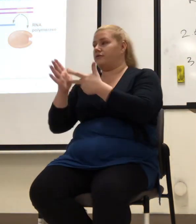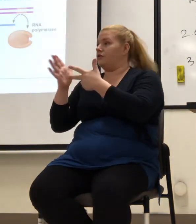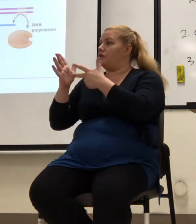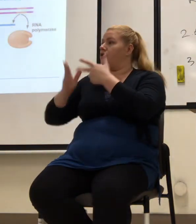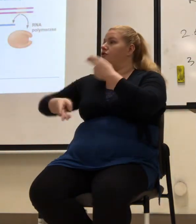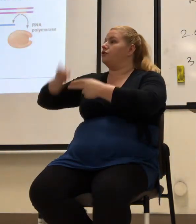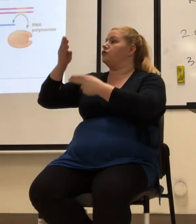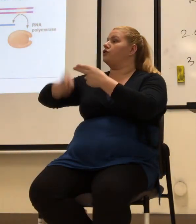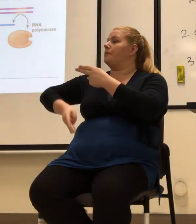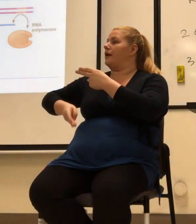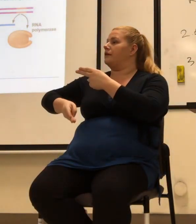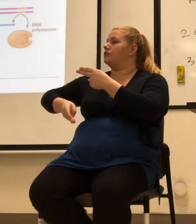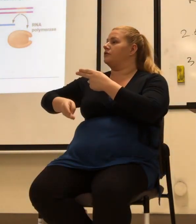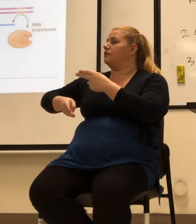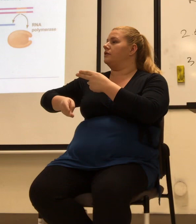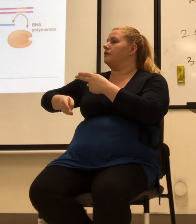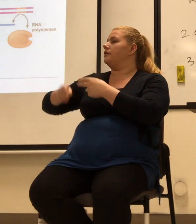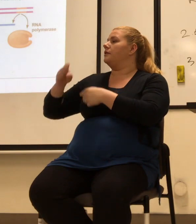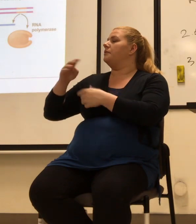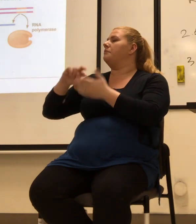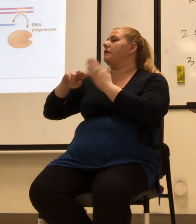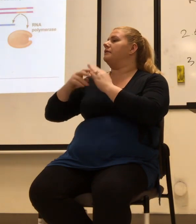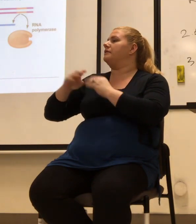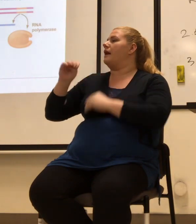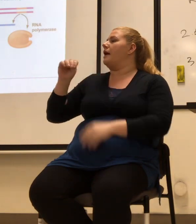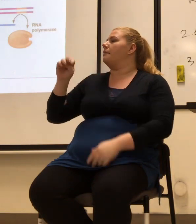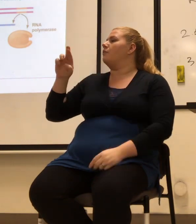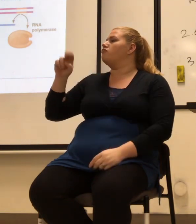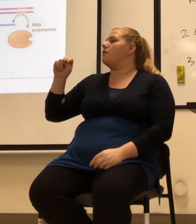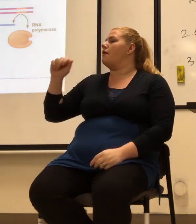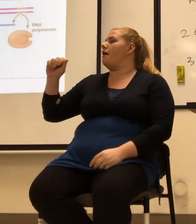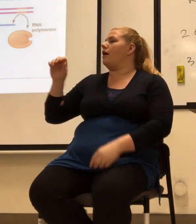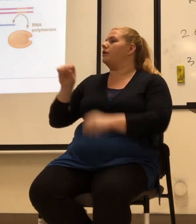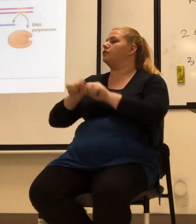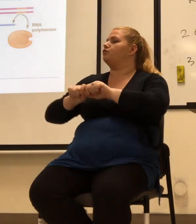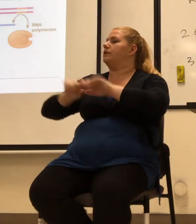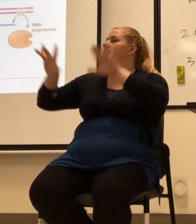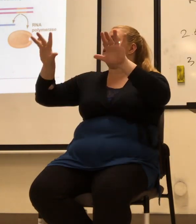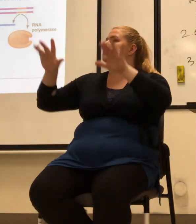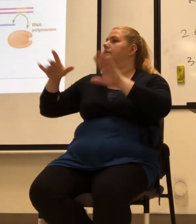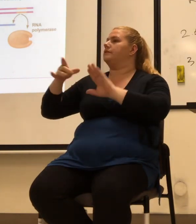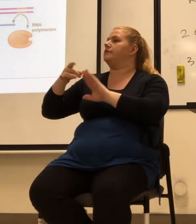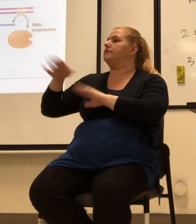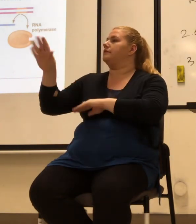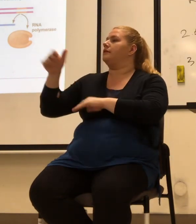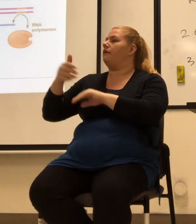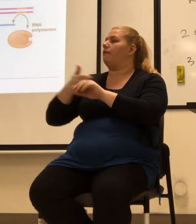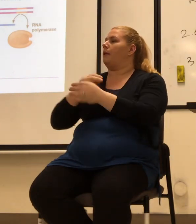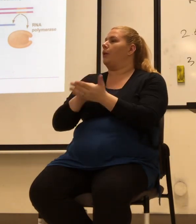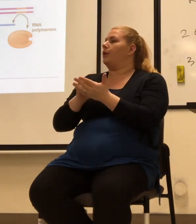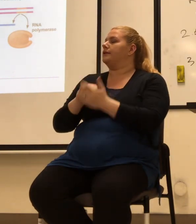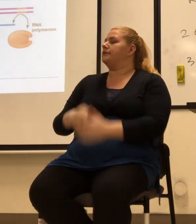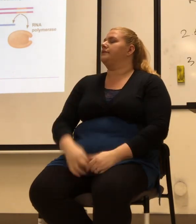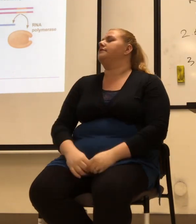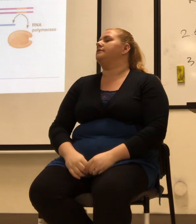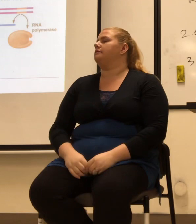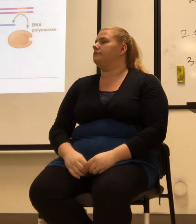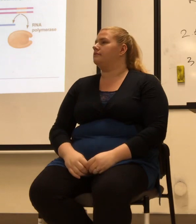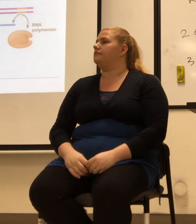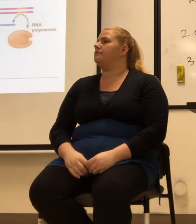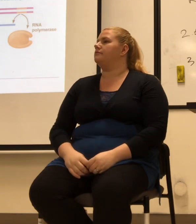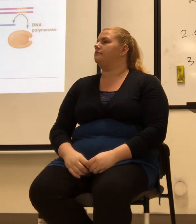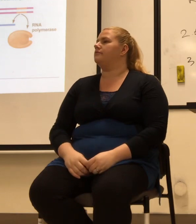You have to clean it up. I mean, there's some processing of the RNA that has to be done, but for the most part, we won't consider